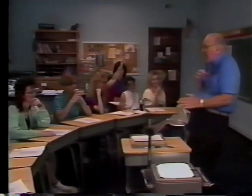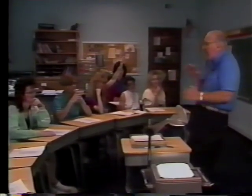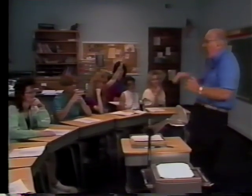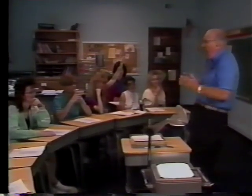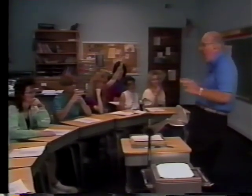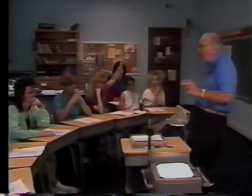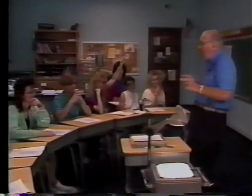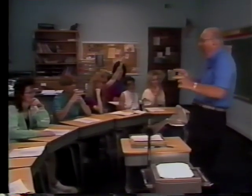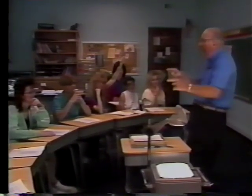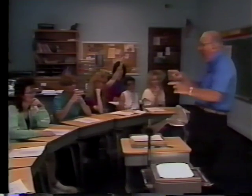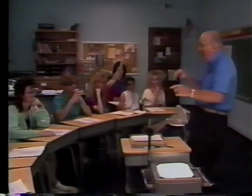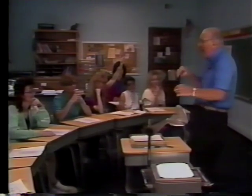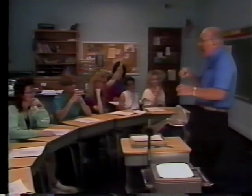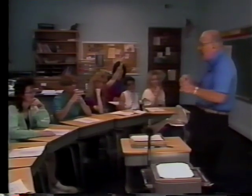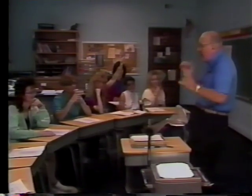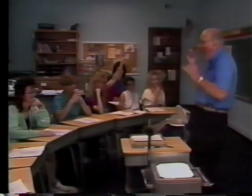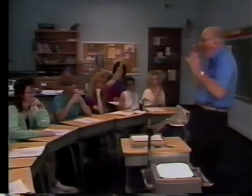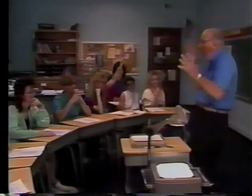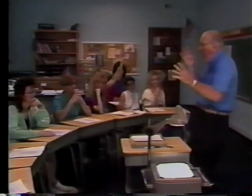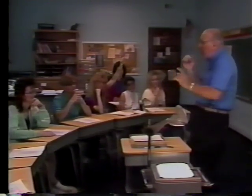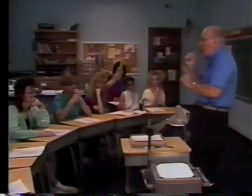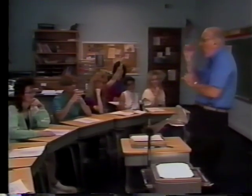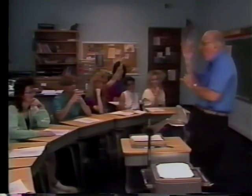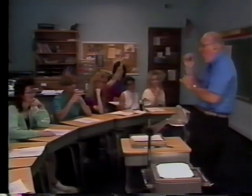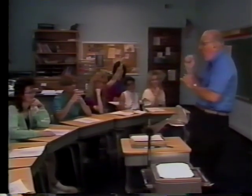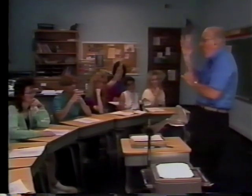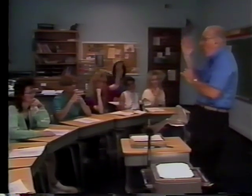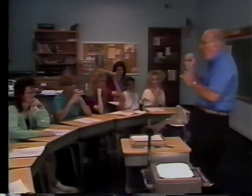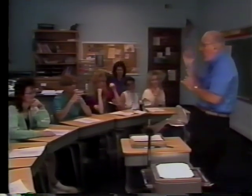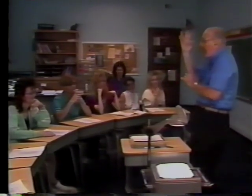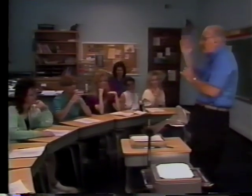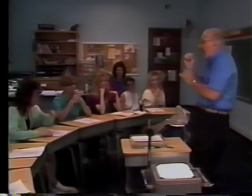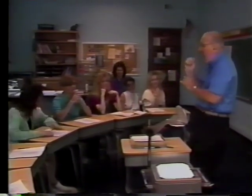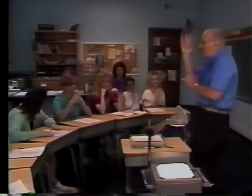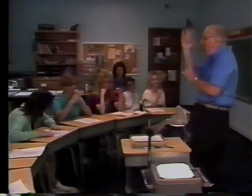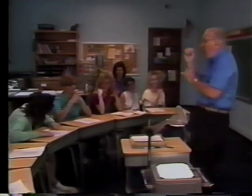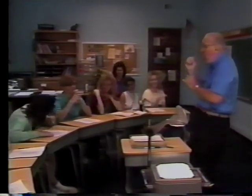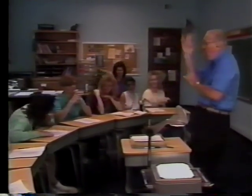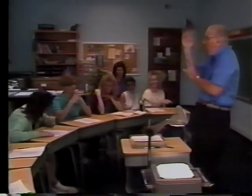Complaining all the while in Howard hooting scandal.